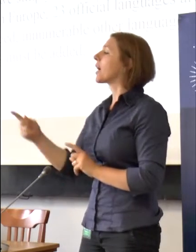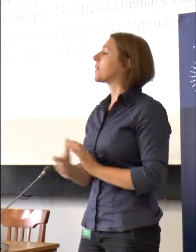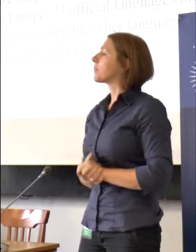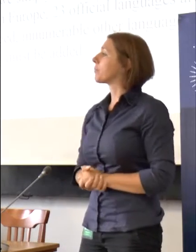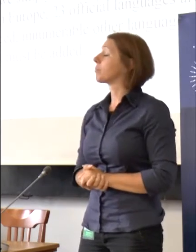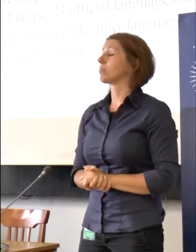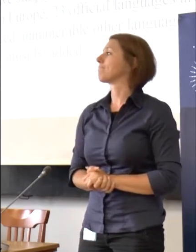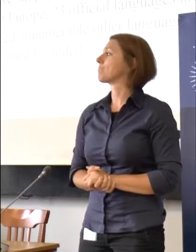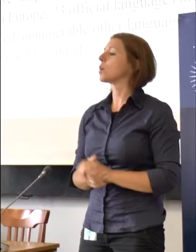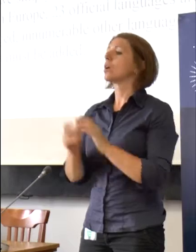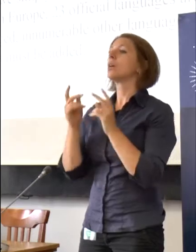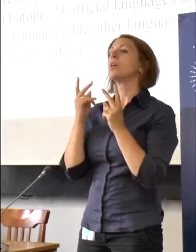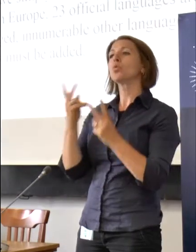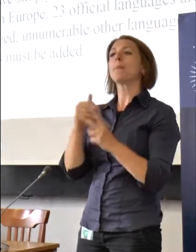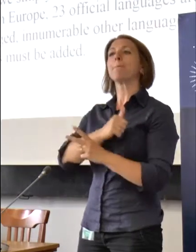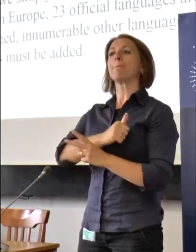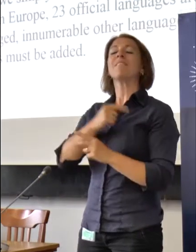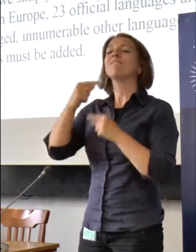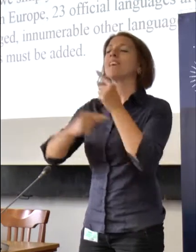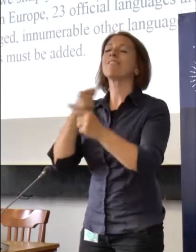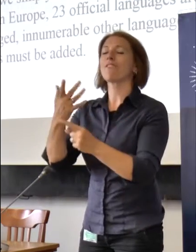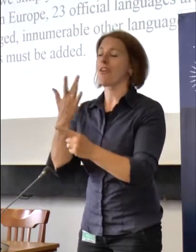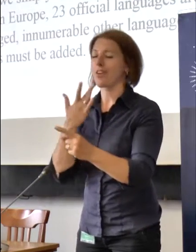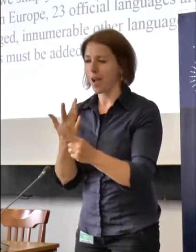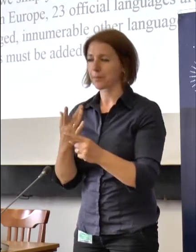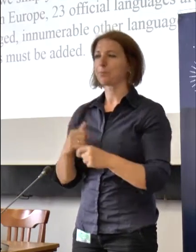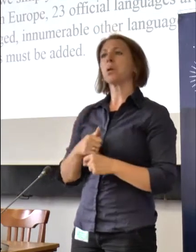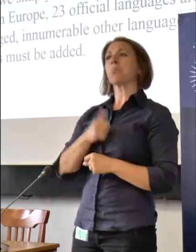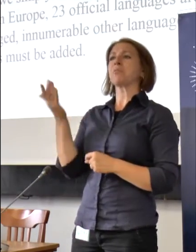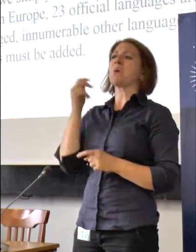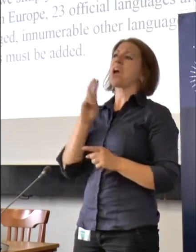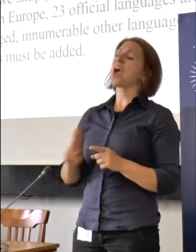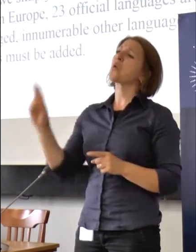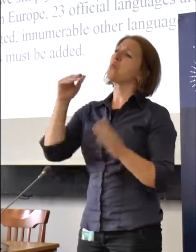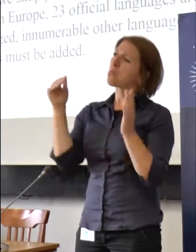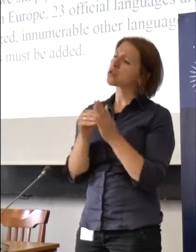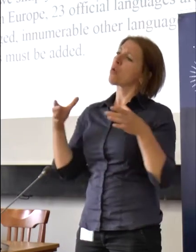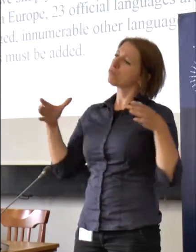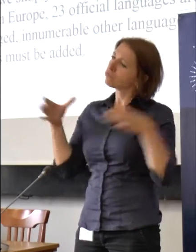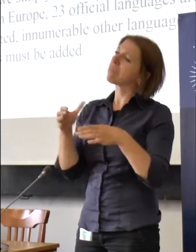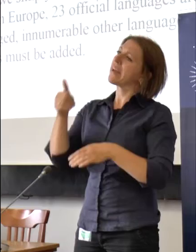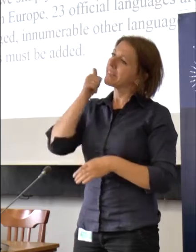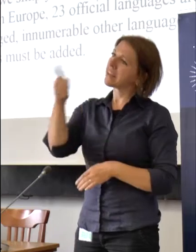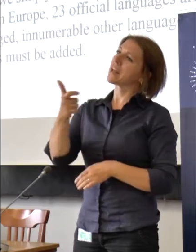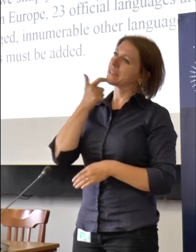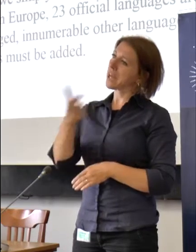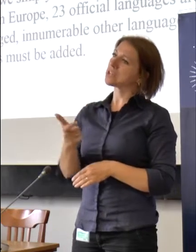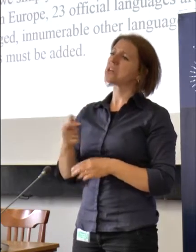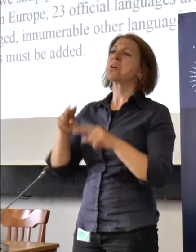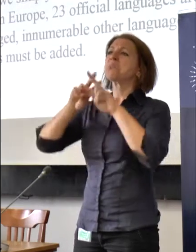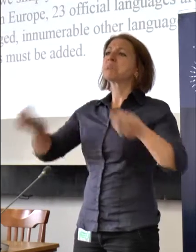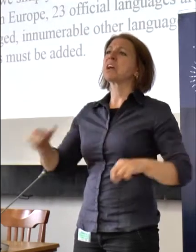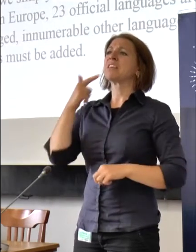vehicular language in Europe. In Europe, 23 official languages, this was before Croatia became member. 23 official languages are